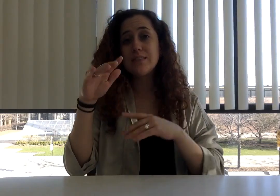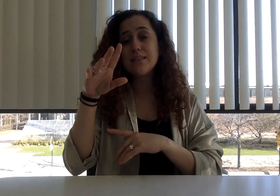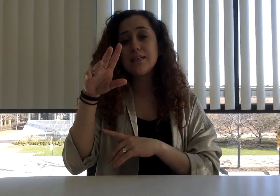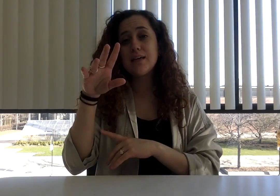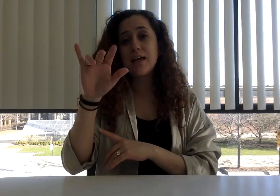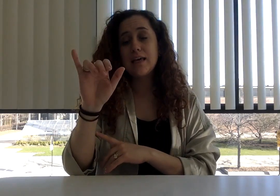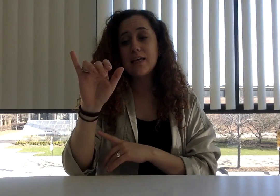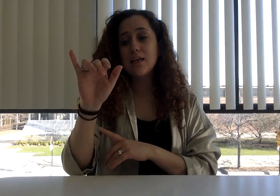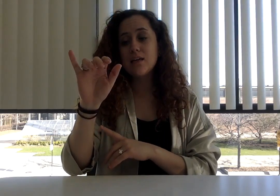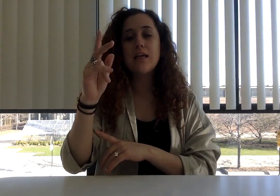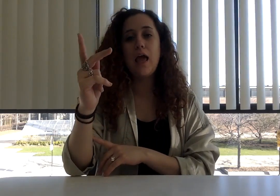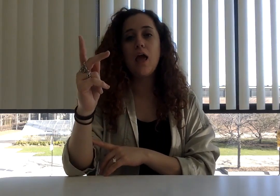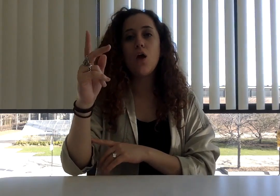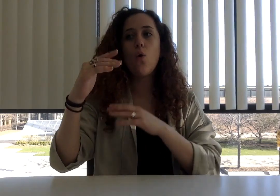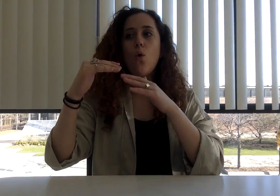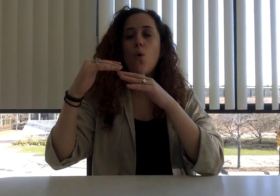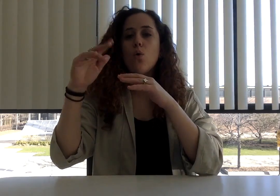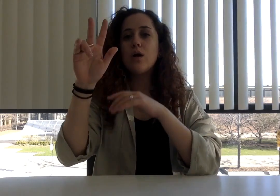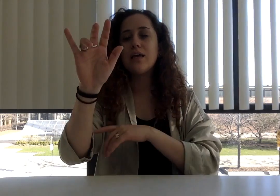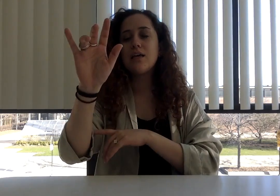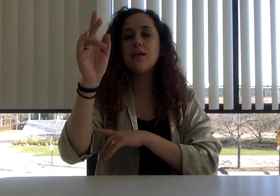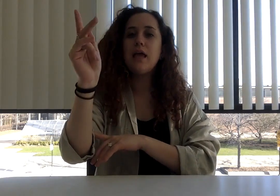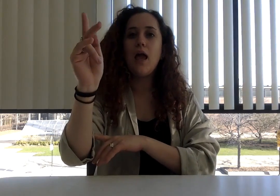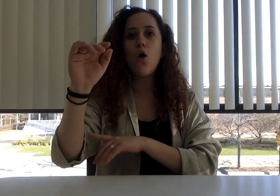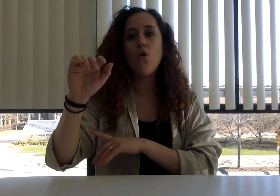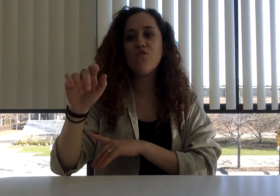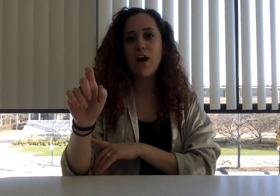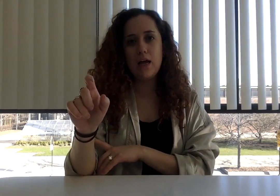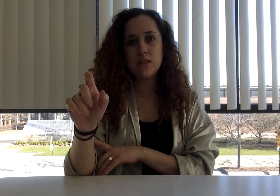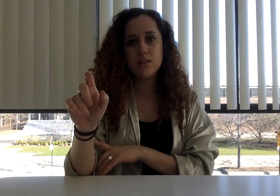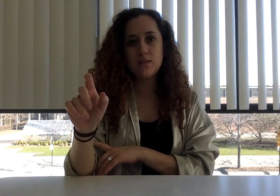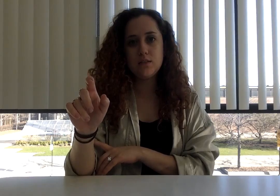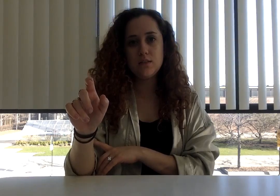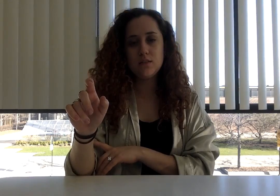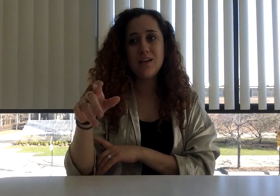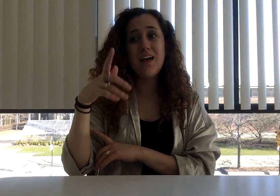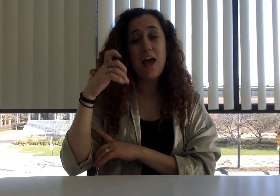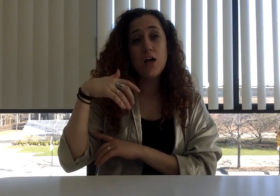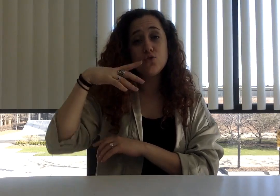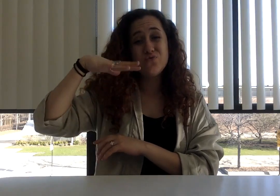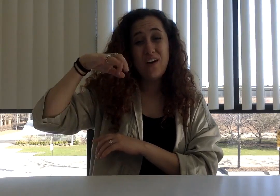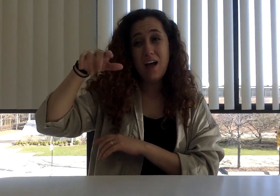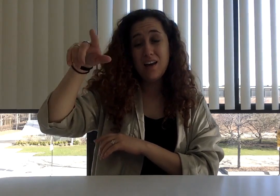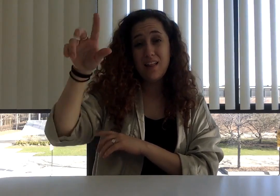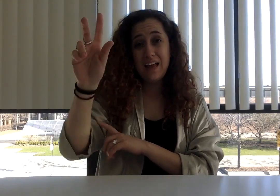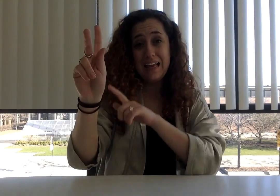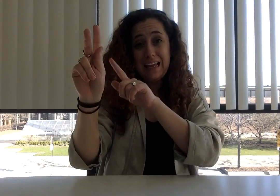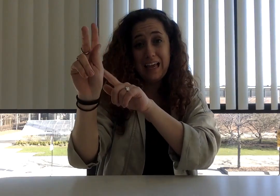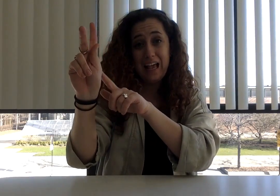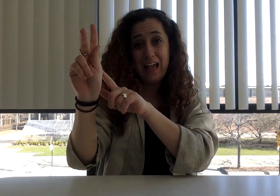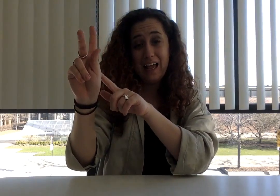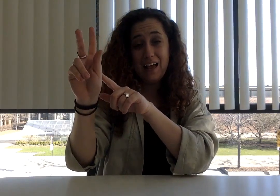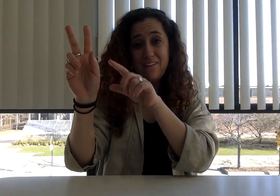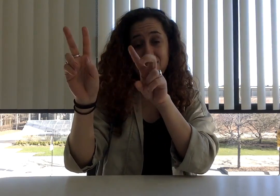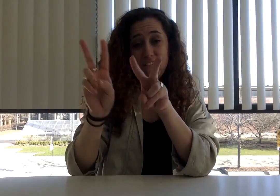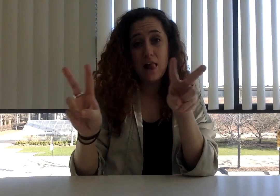that k value. So for some reason, a ginormous number of people in the population read